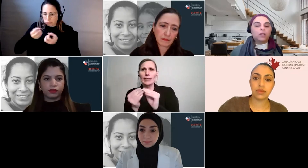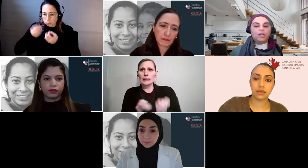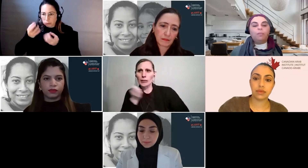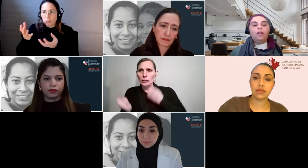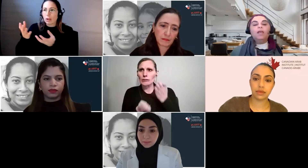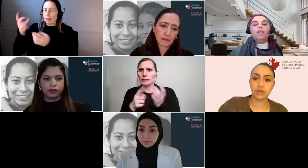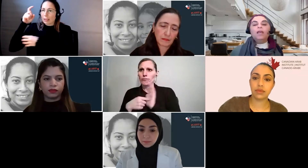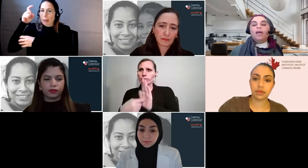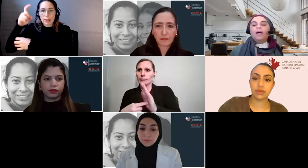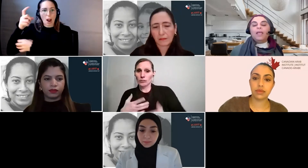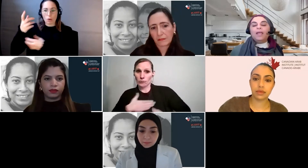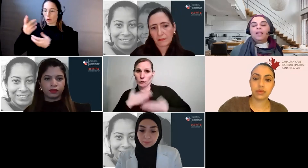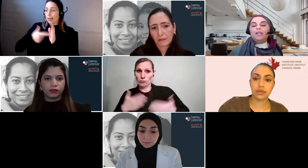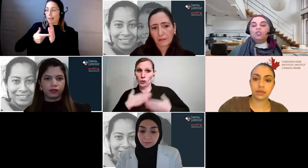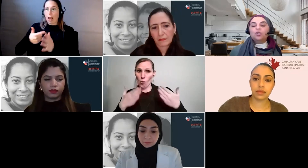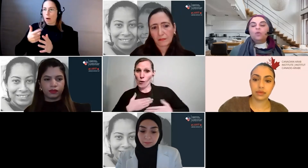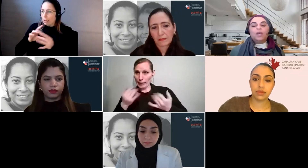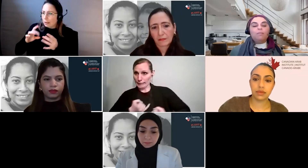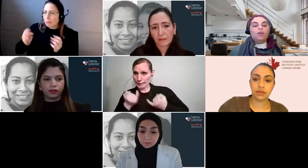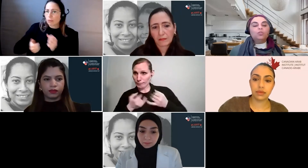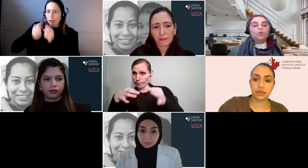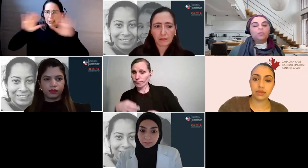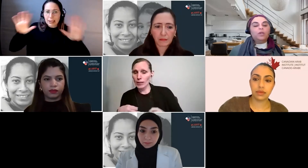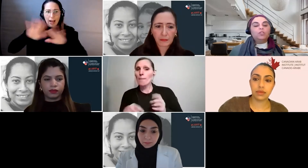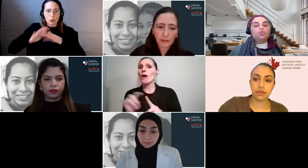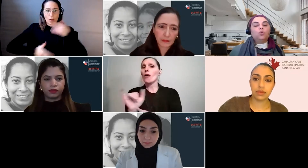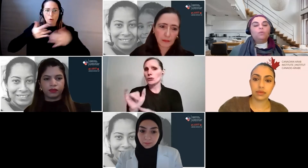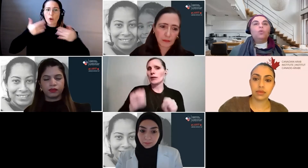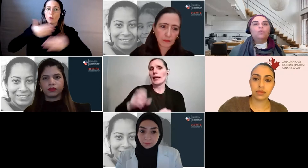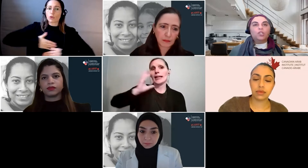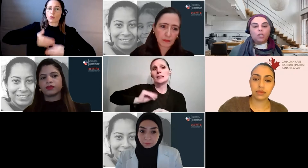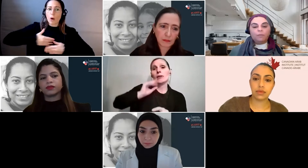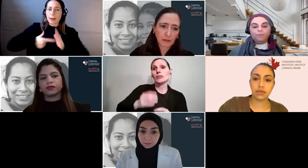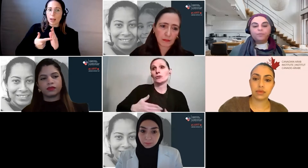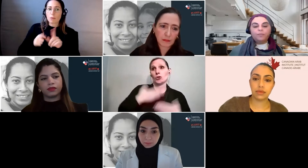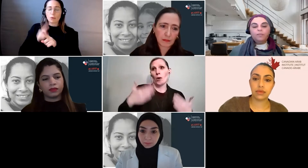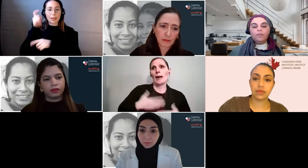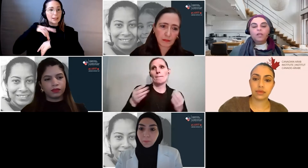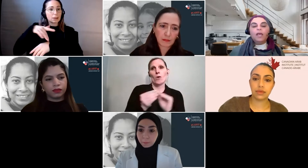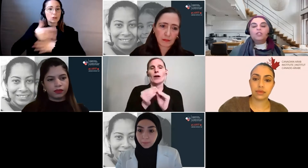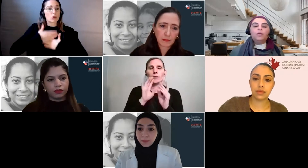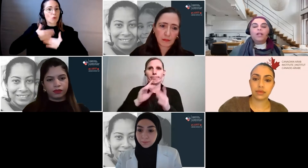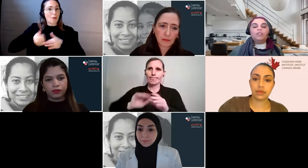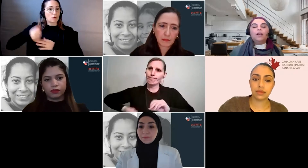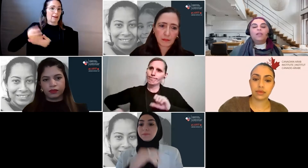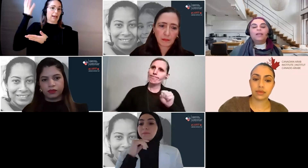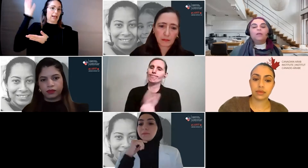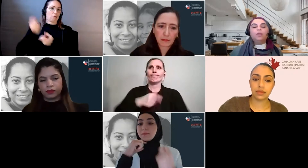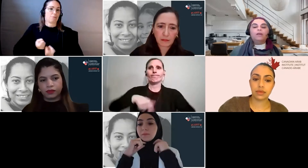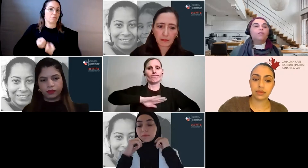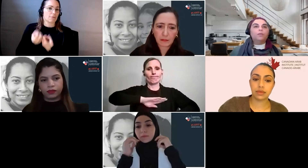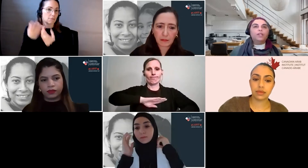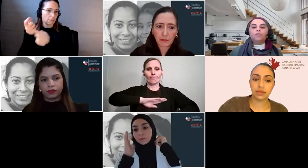for example, and in so they may also experience joy more richly. And so imagine how that